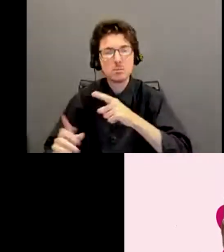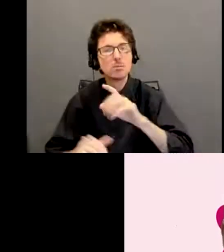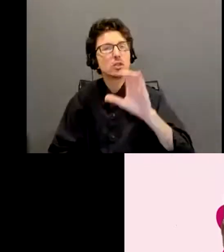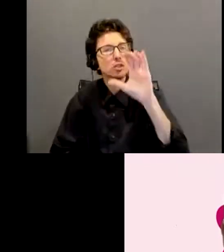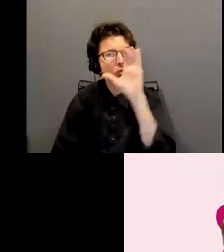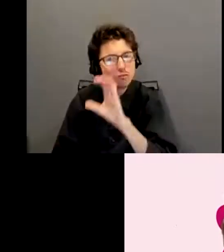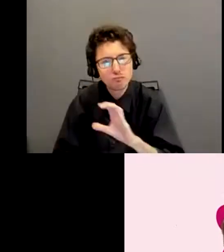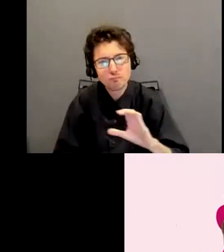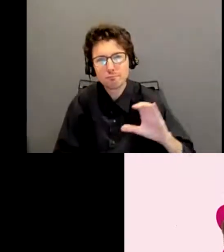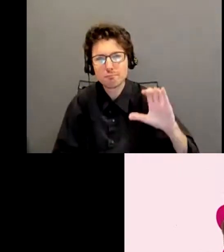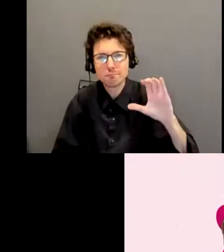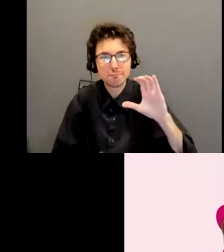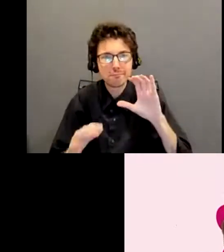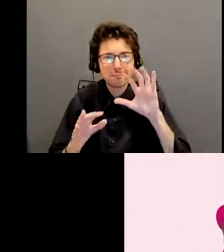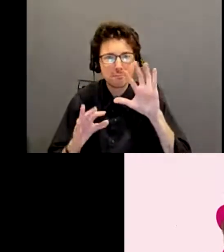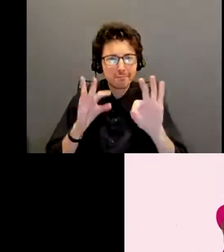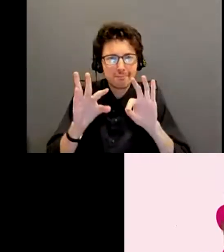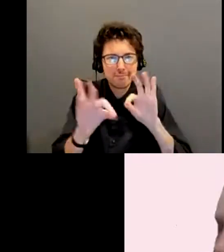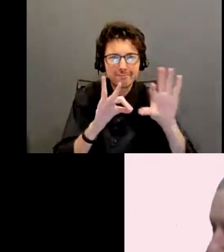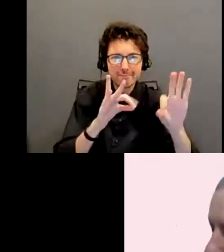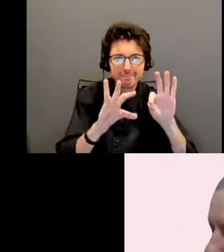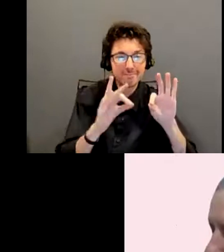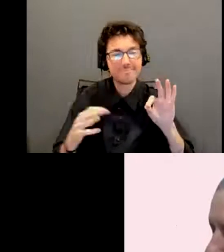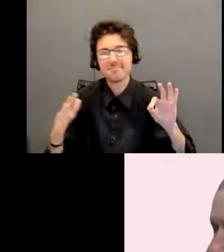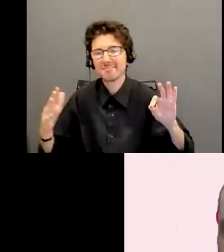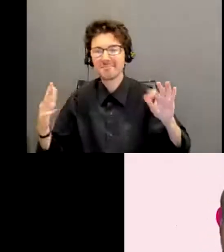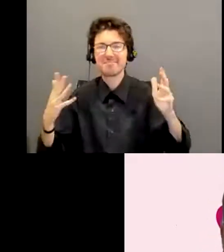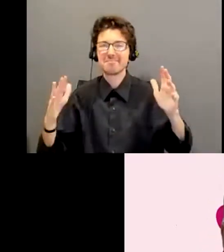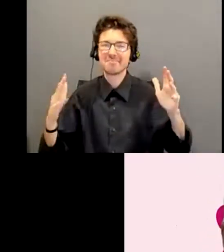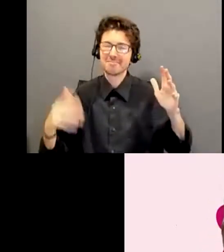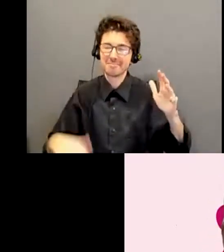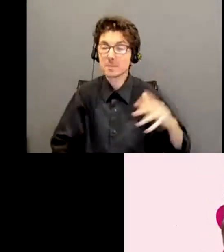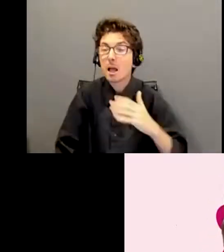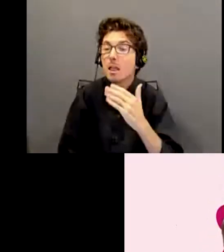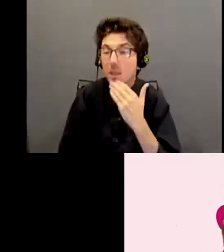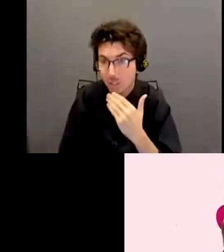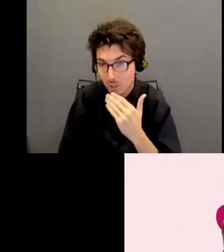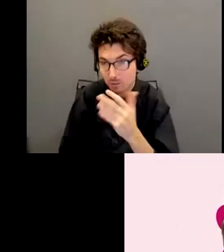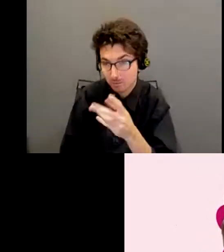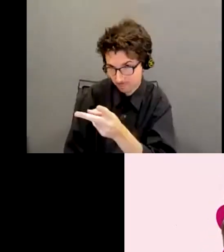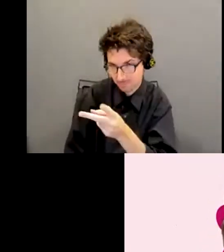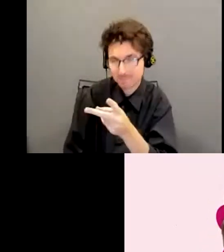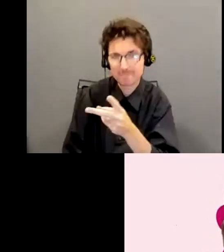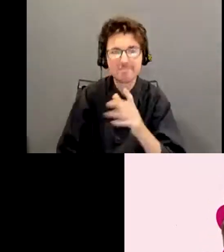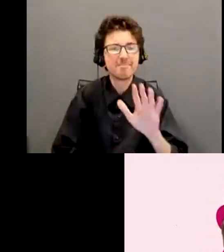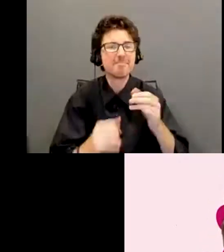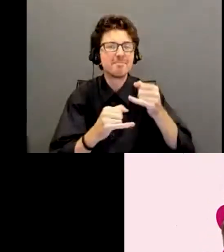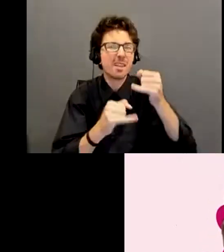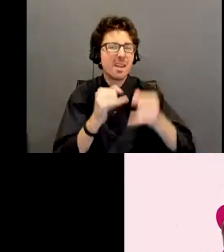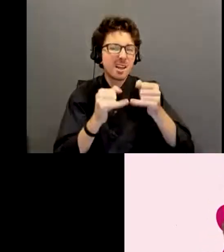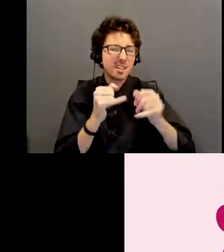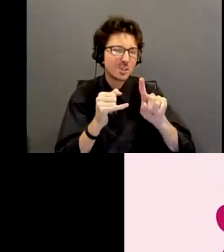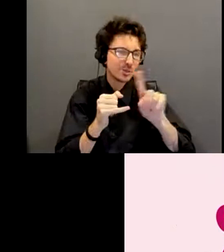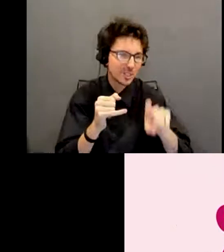That's it for me. Thank you very much, Josh and Tomer. We will go to our final question